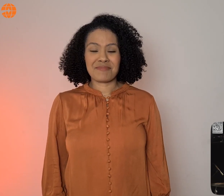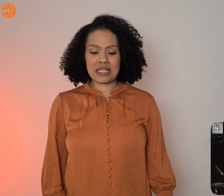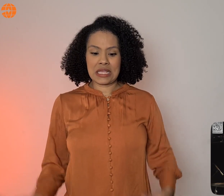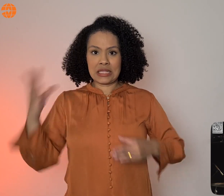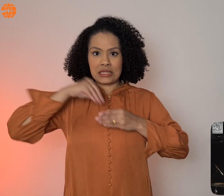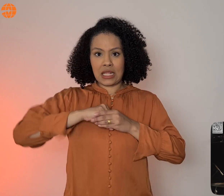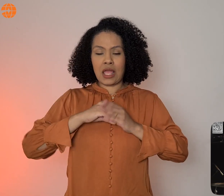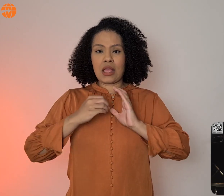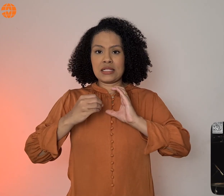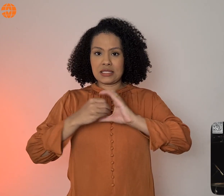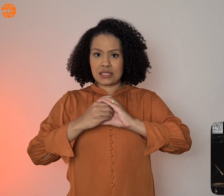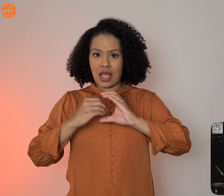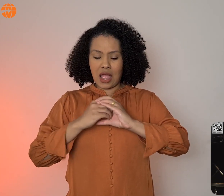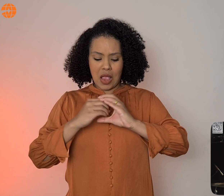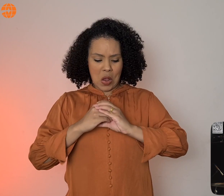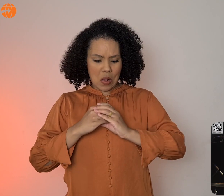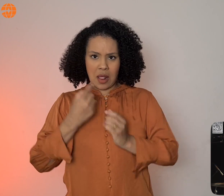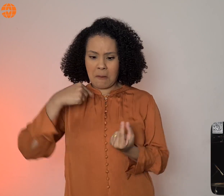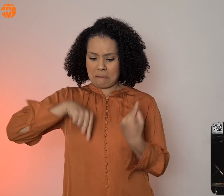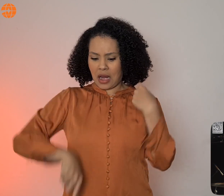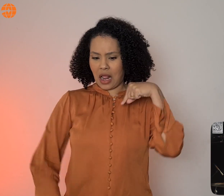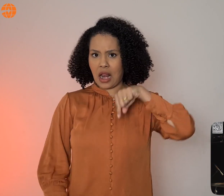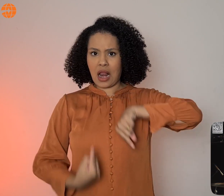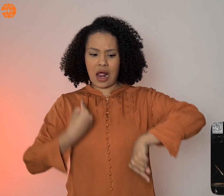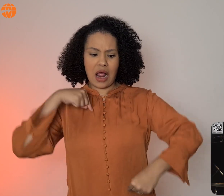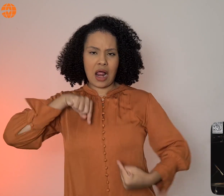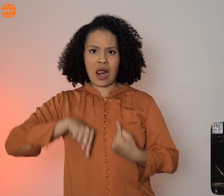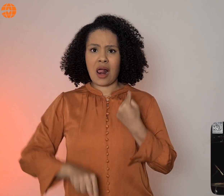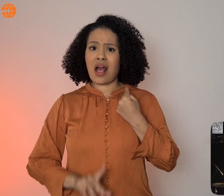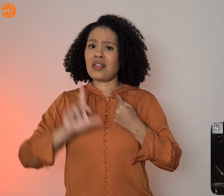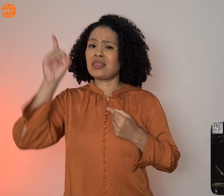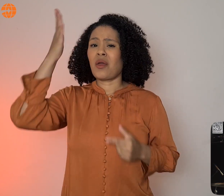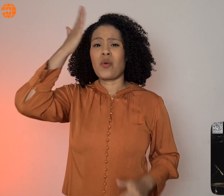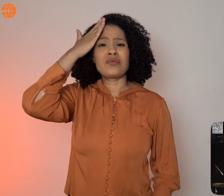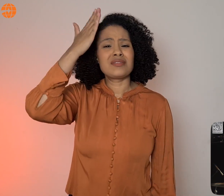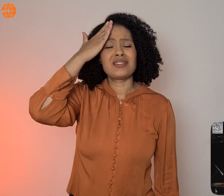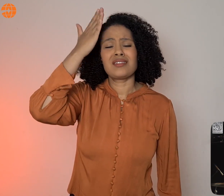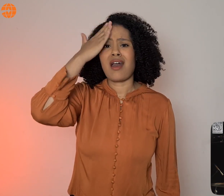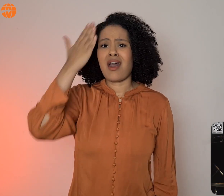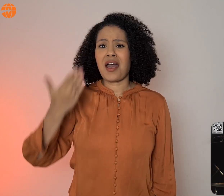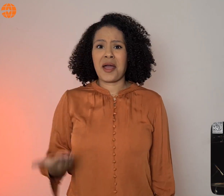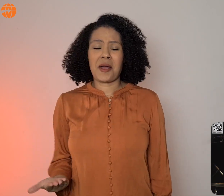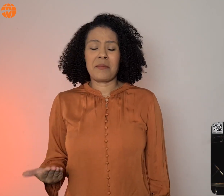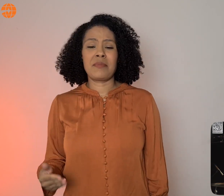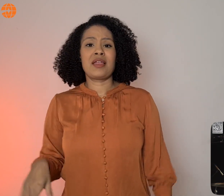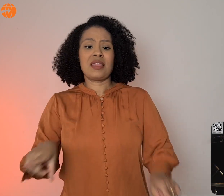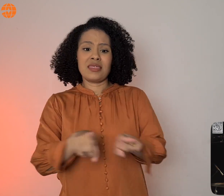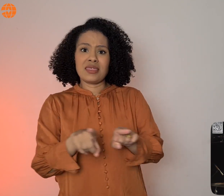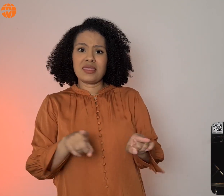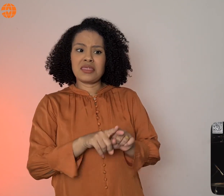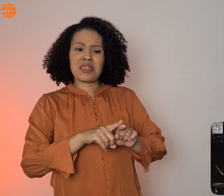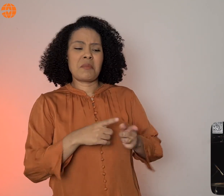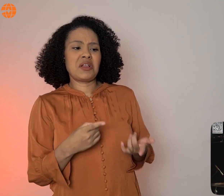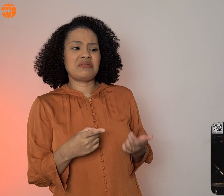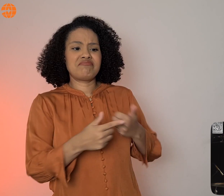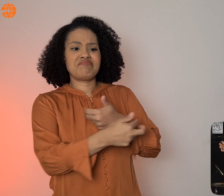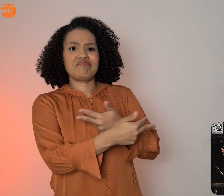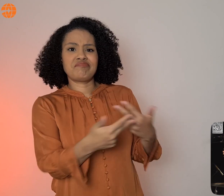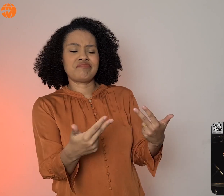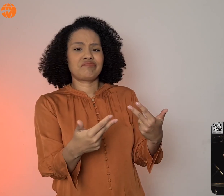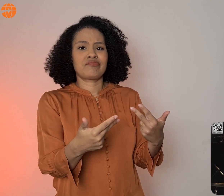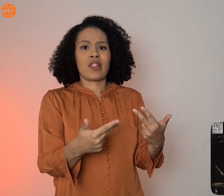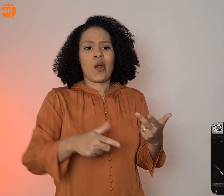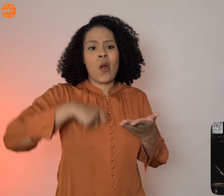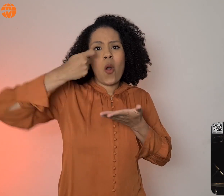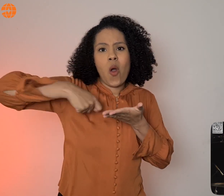célula funcionando no nosso corpo. to the many ways He sustains us that we take for granted, what we eat, what we drink. Até mesmo as coisas que nós não